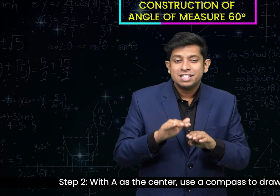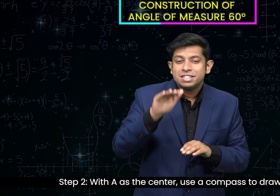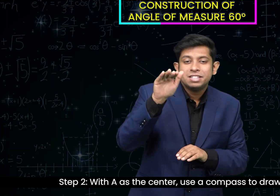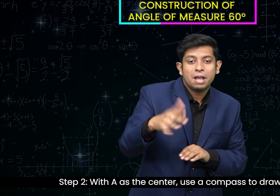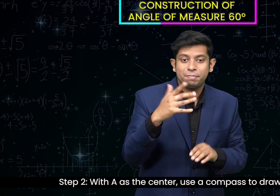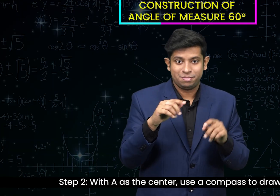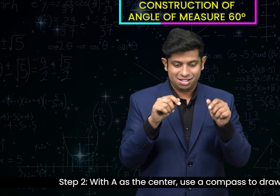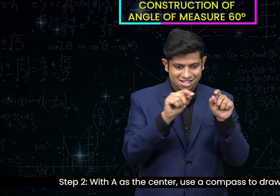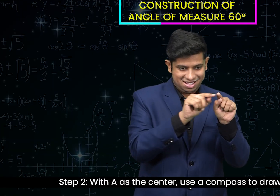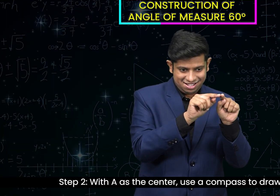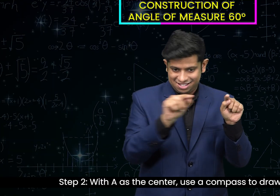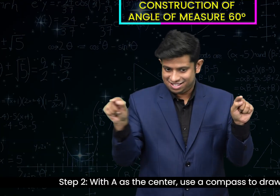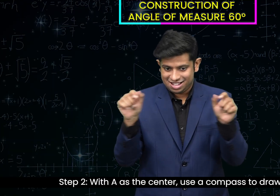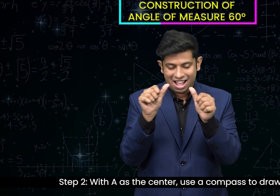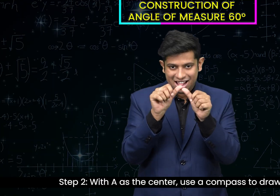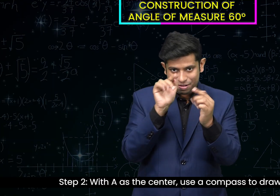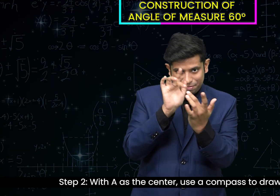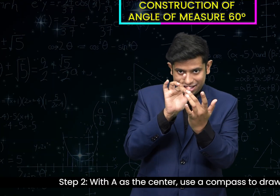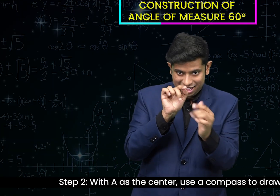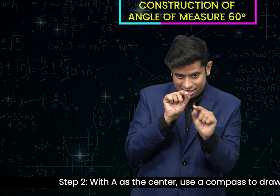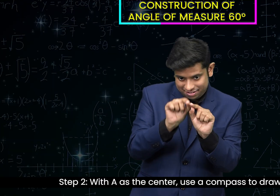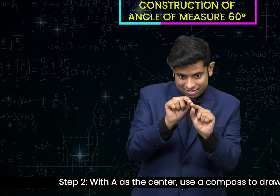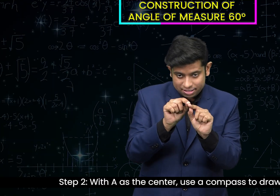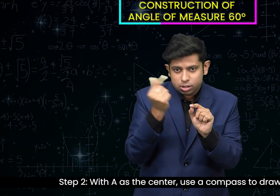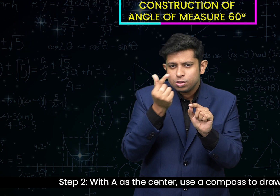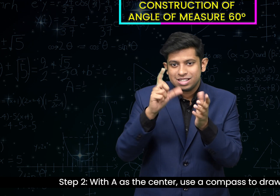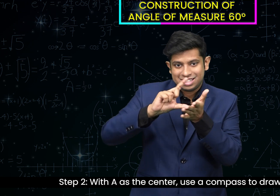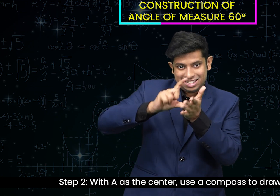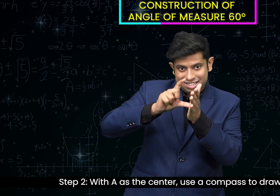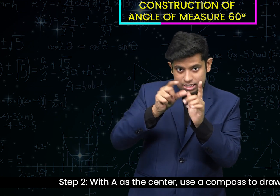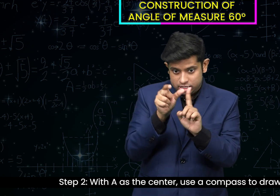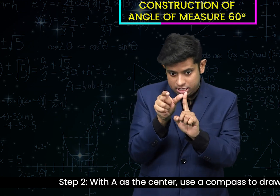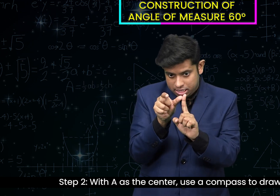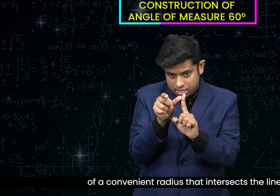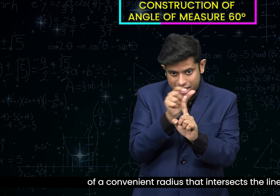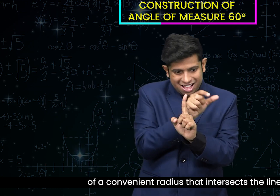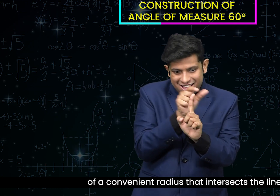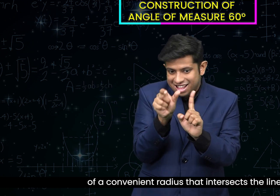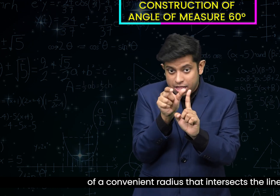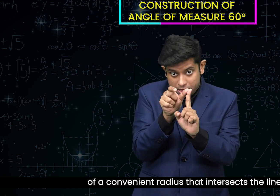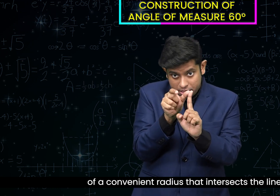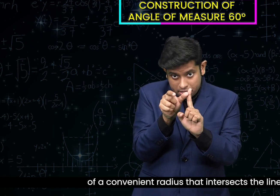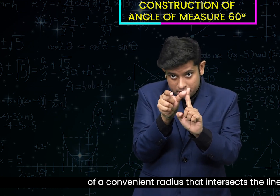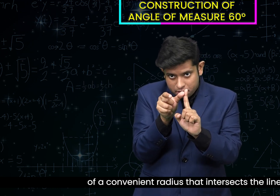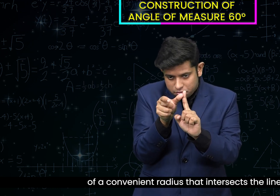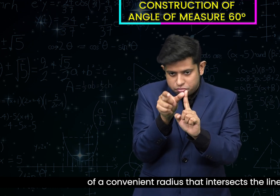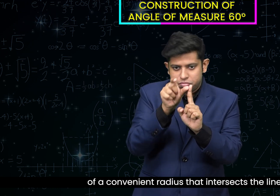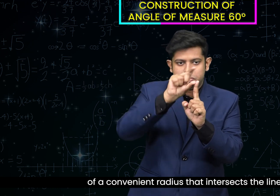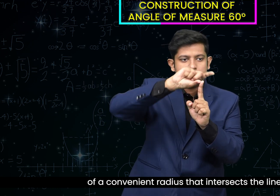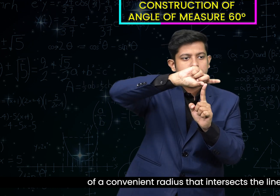Step 2. With A as the center, use a compass to draw an arc of a convenient radius that intersects